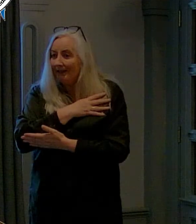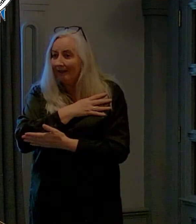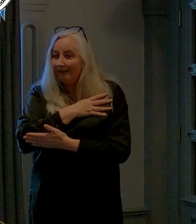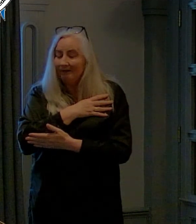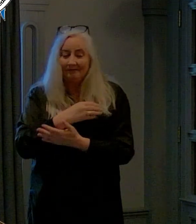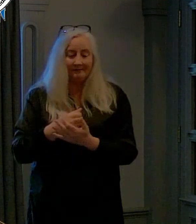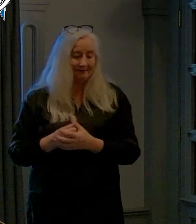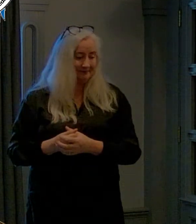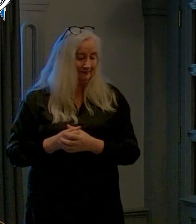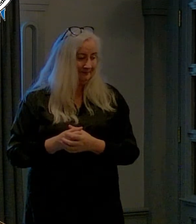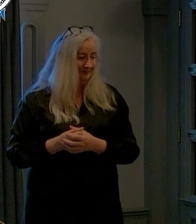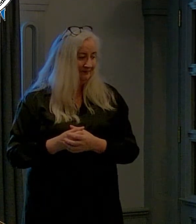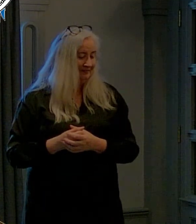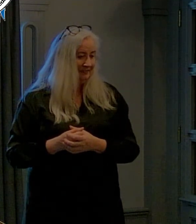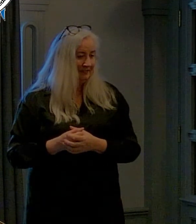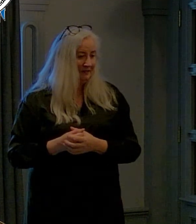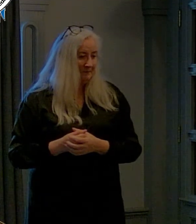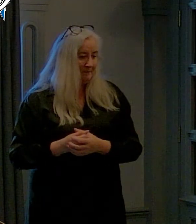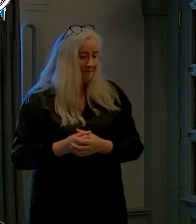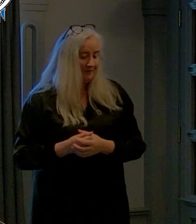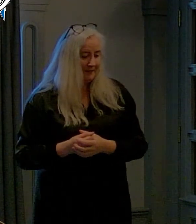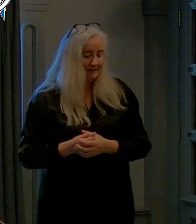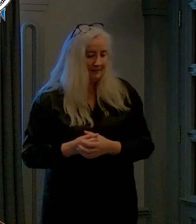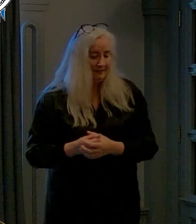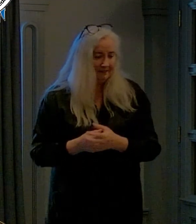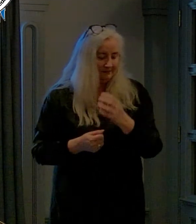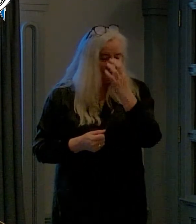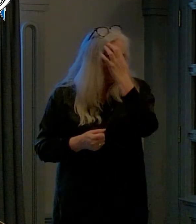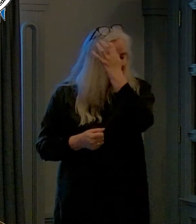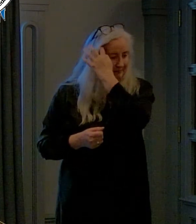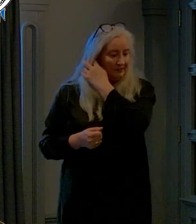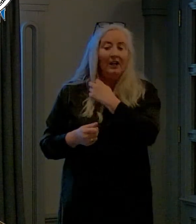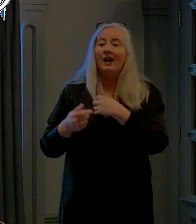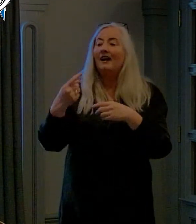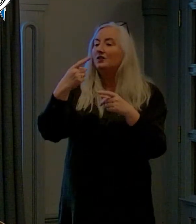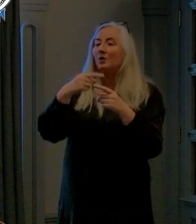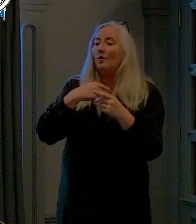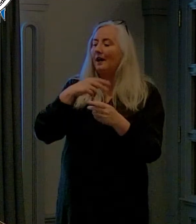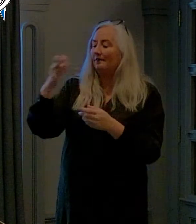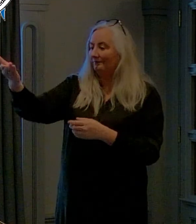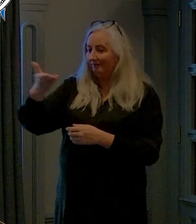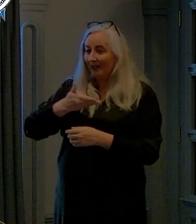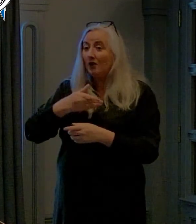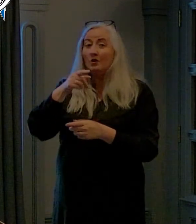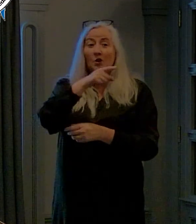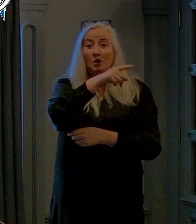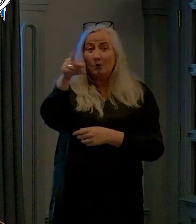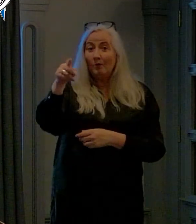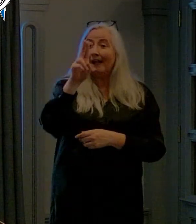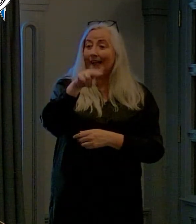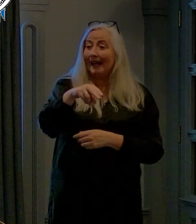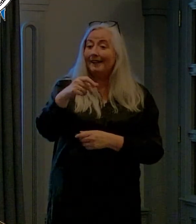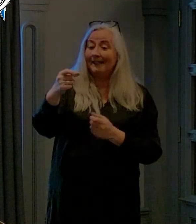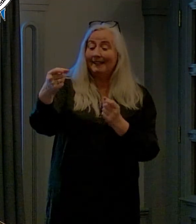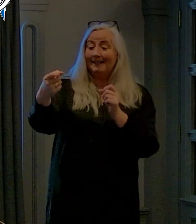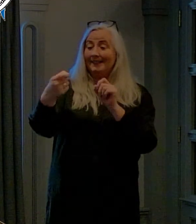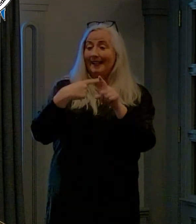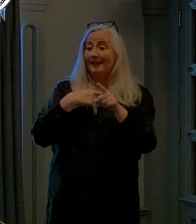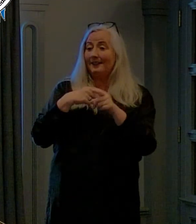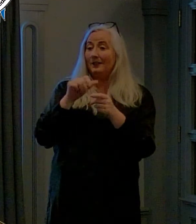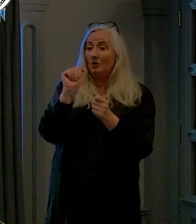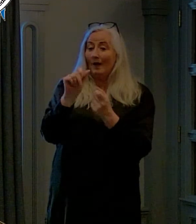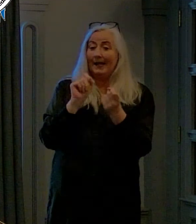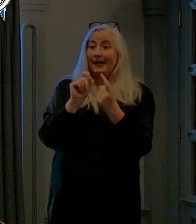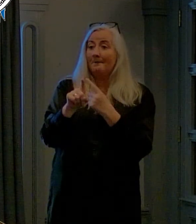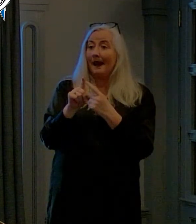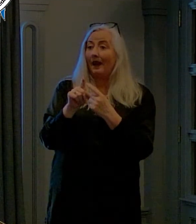of the members, the member groups are allowed send emails into the PPN at kerryco.ie email address, and I would